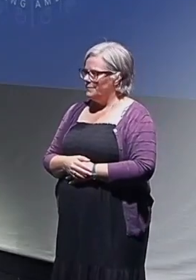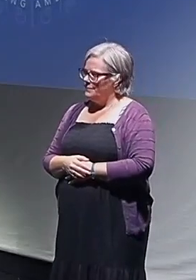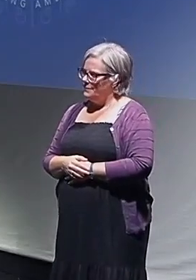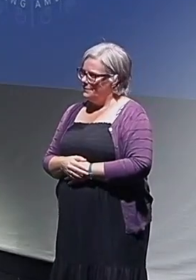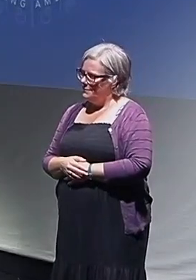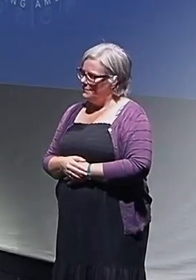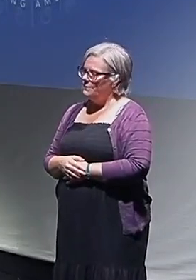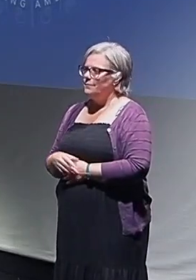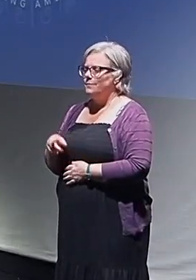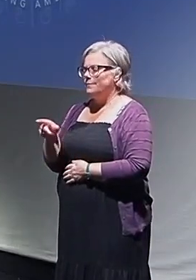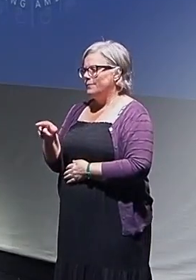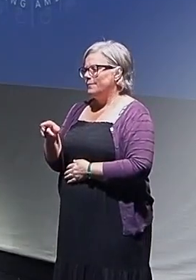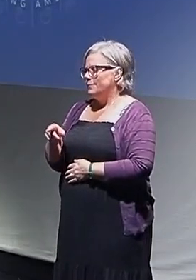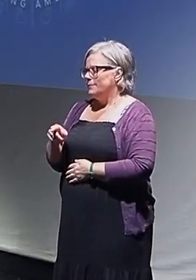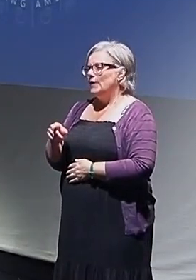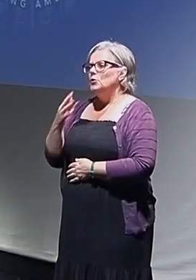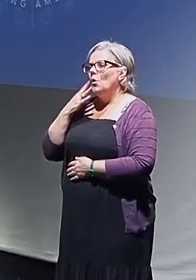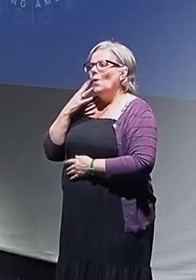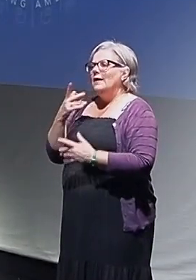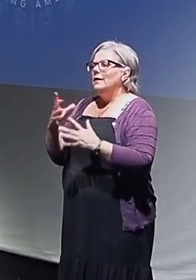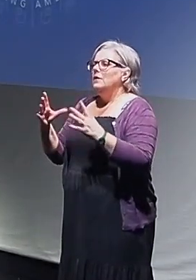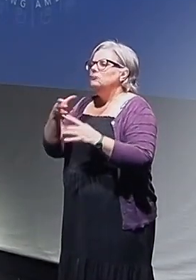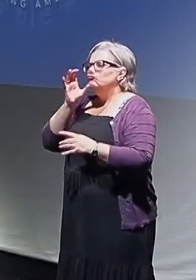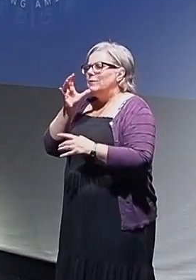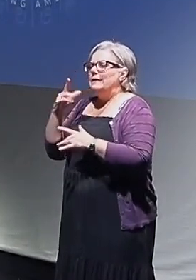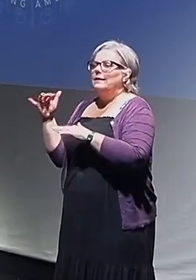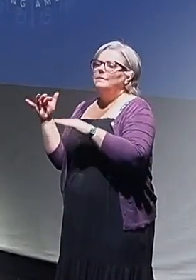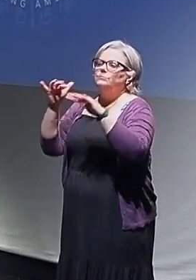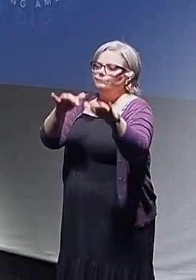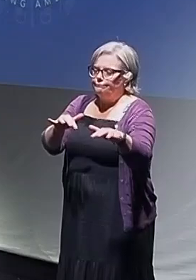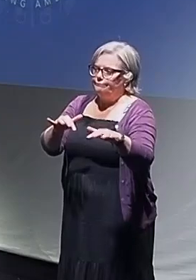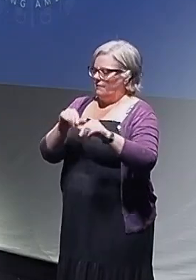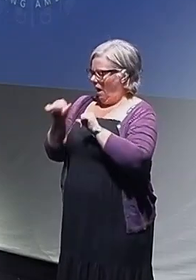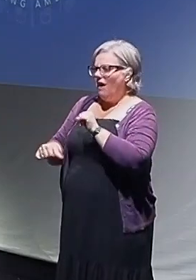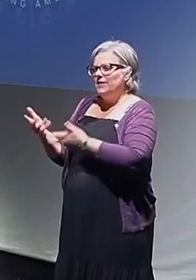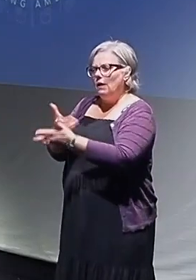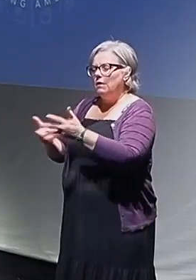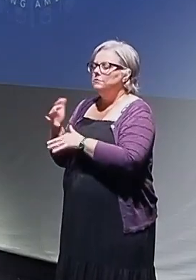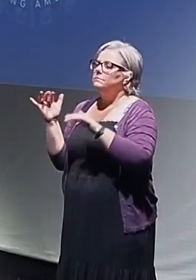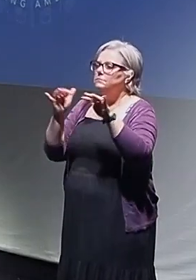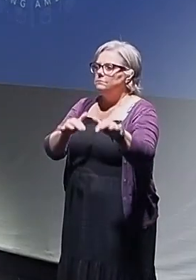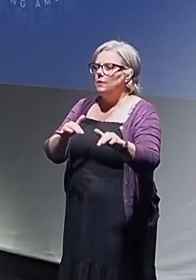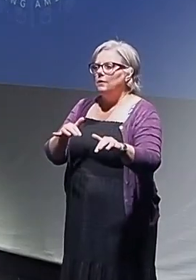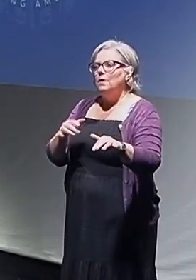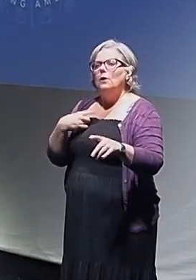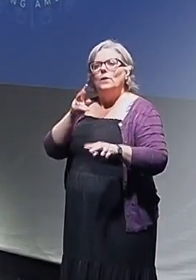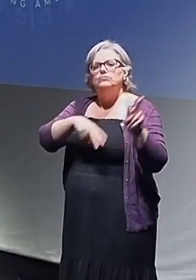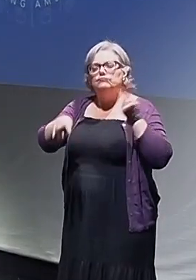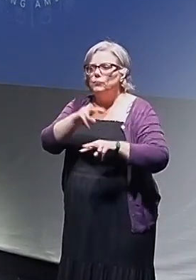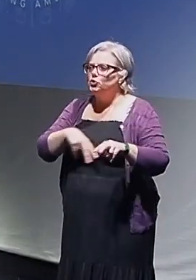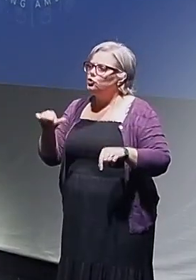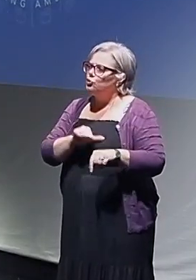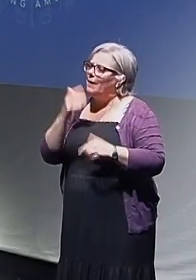about the exhibition. So when we adjourn for our drinks after this, what should people be thinking as they go